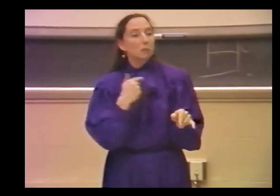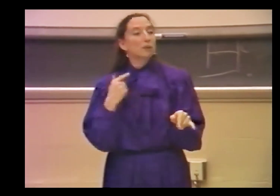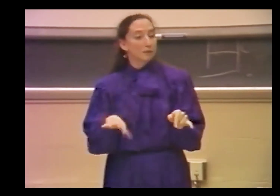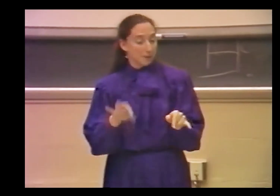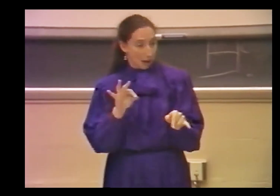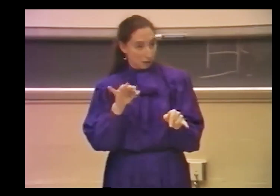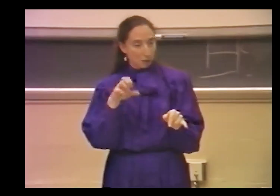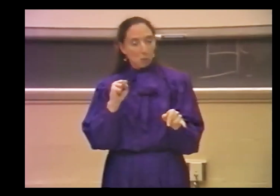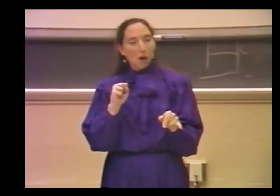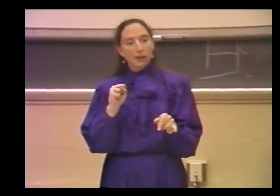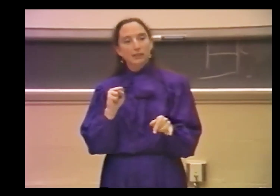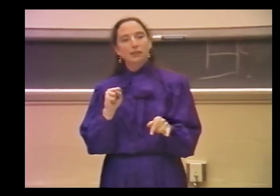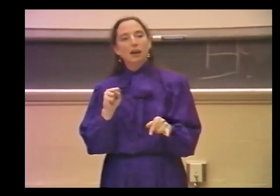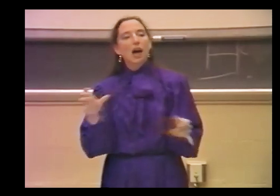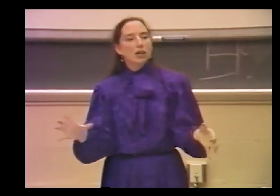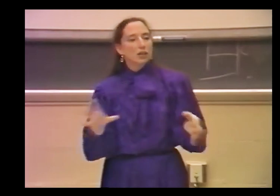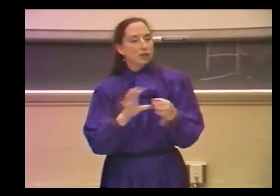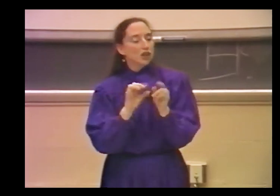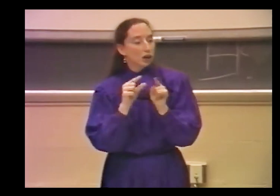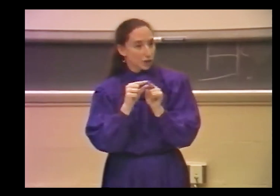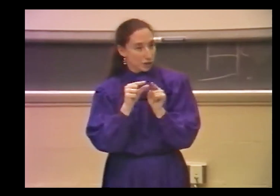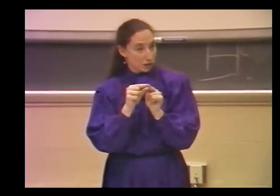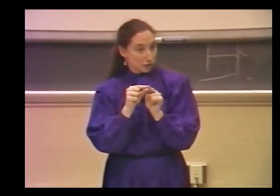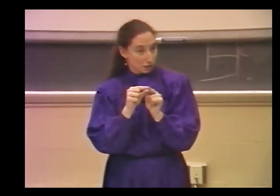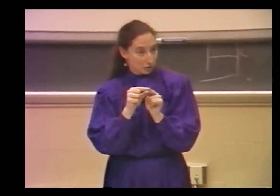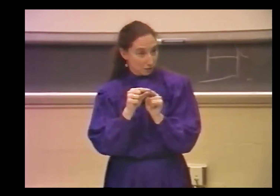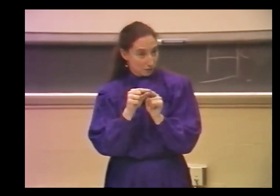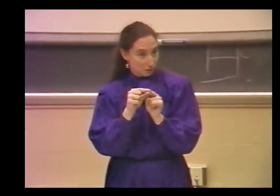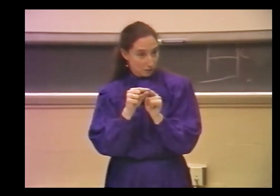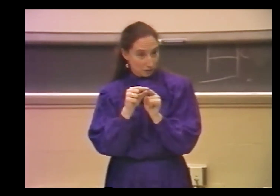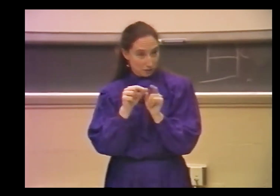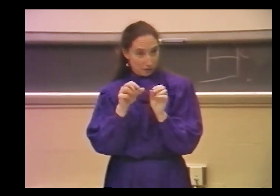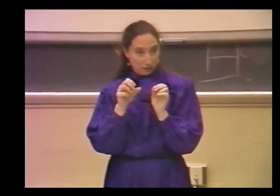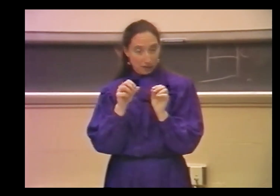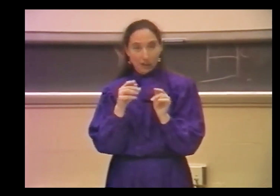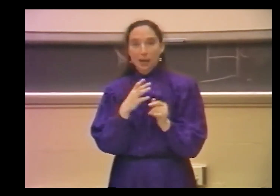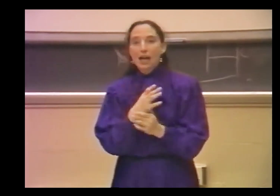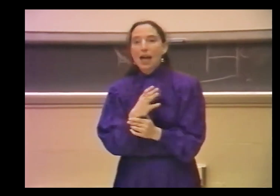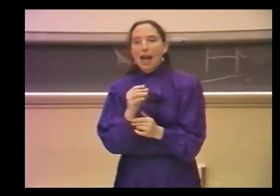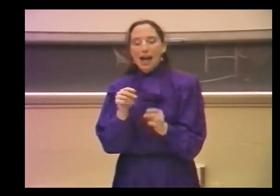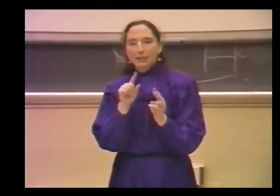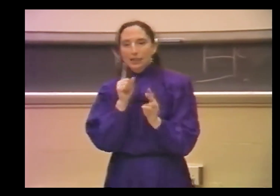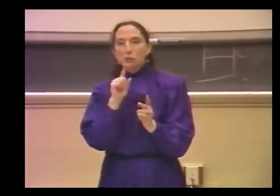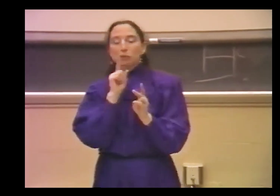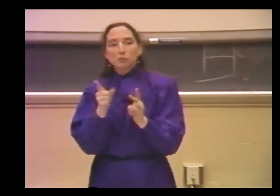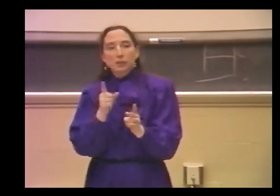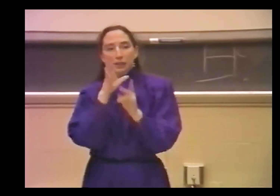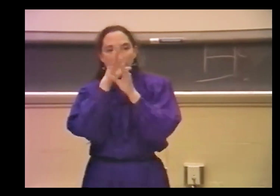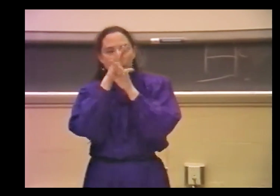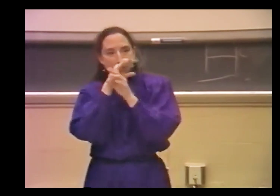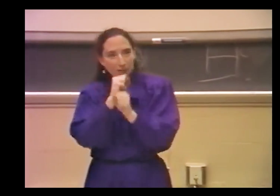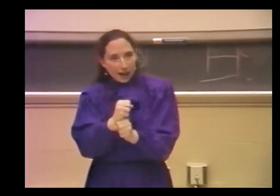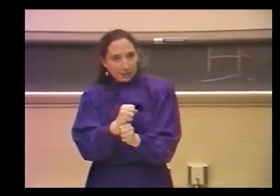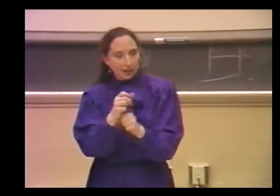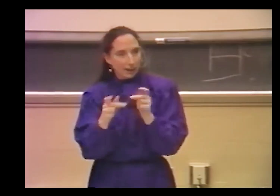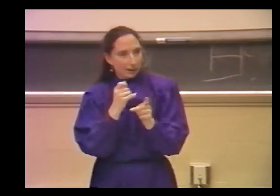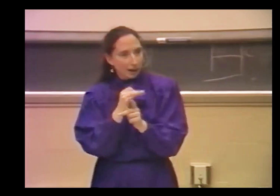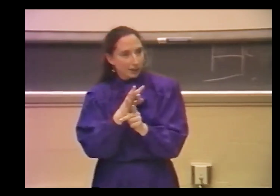we found was conjunctions. Okay. And these were really fascinating kinds